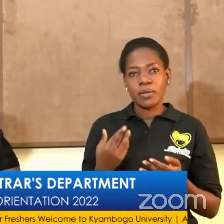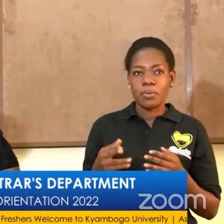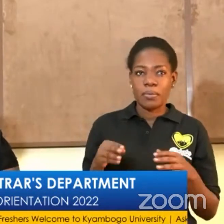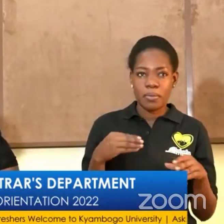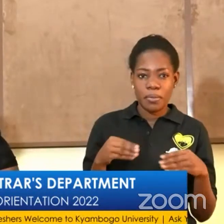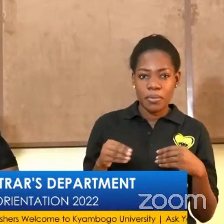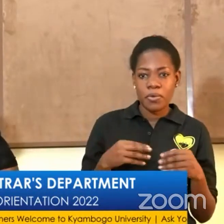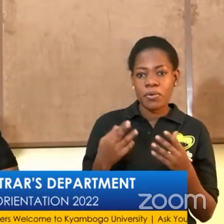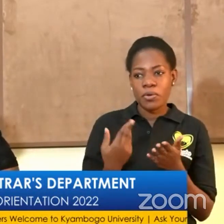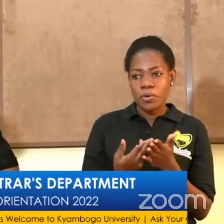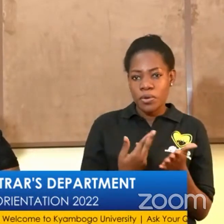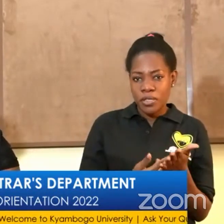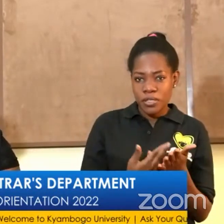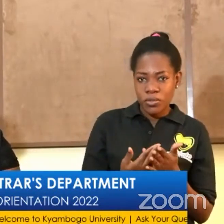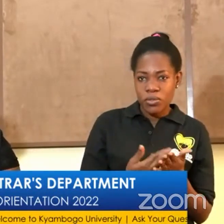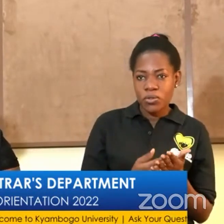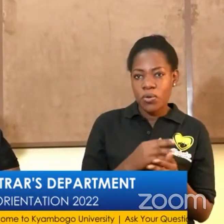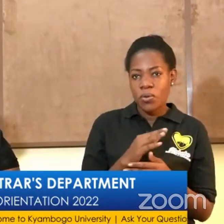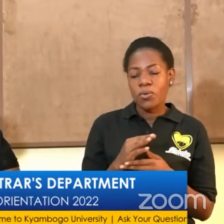the same.